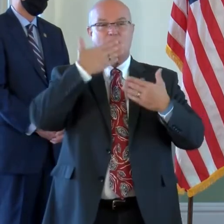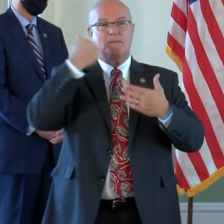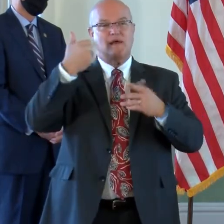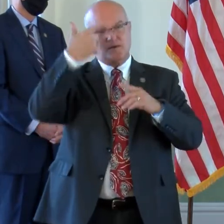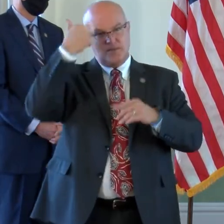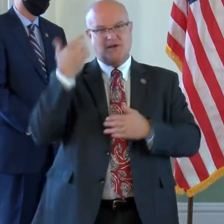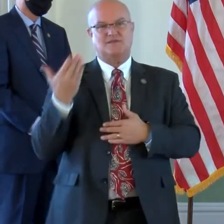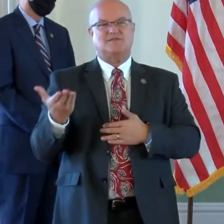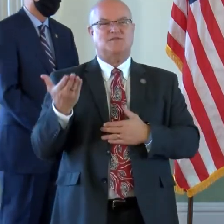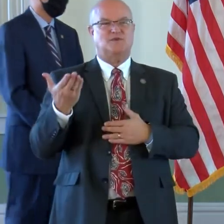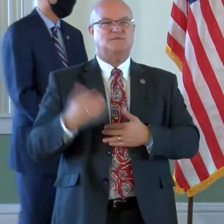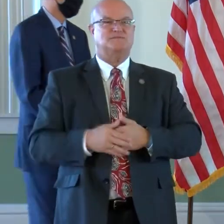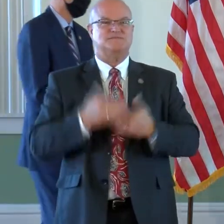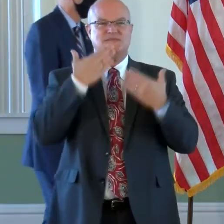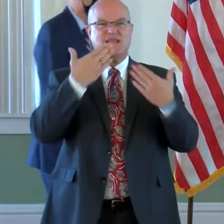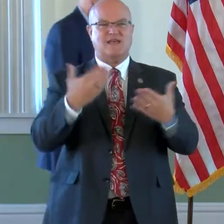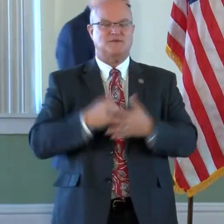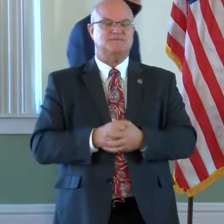Thank you.